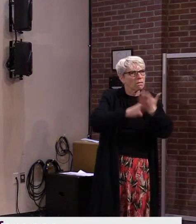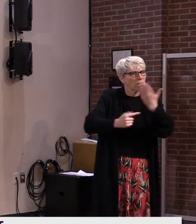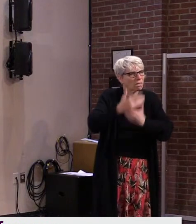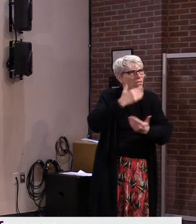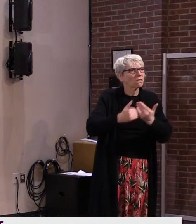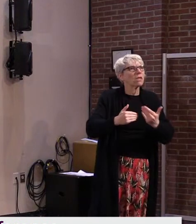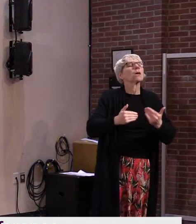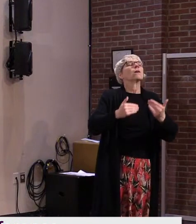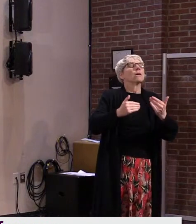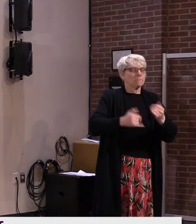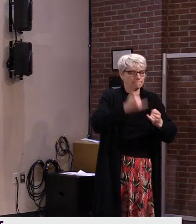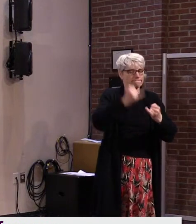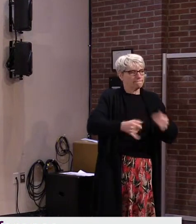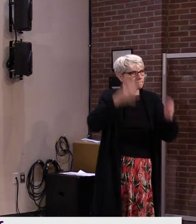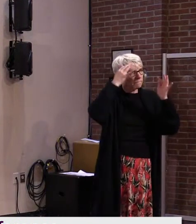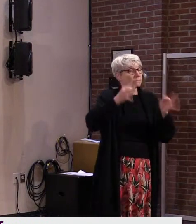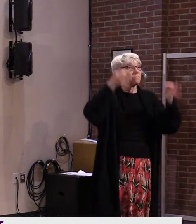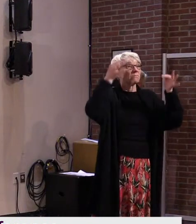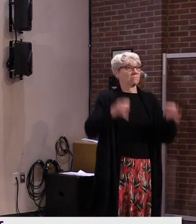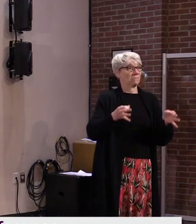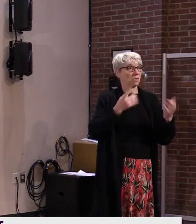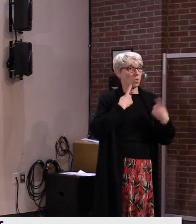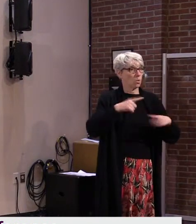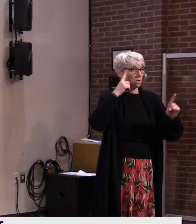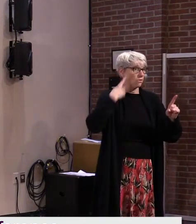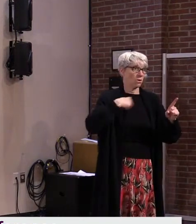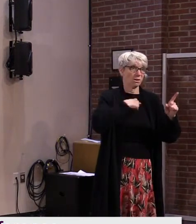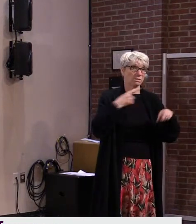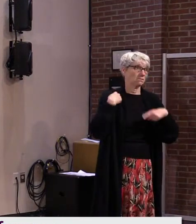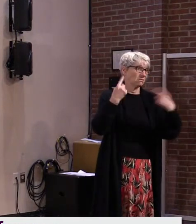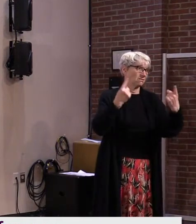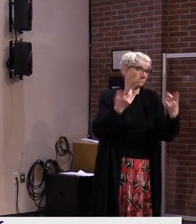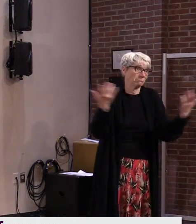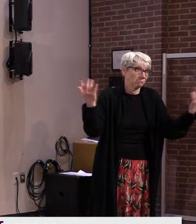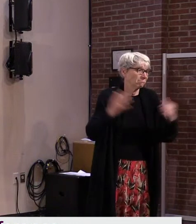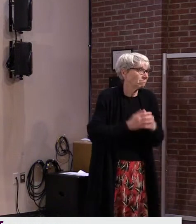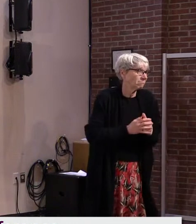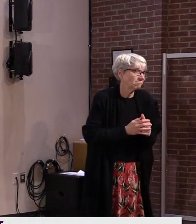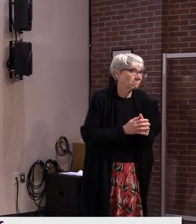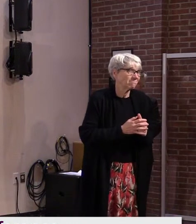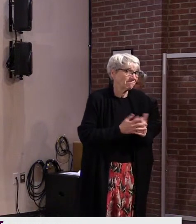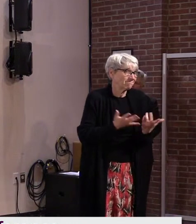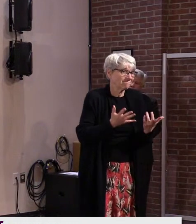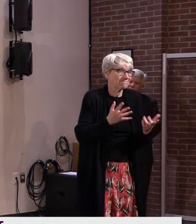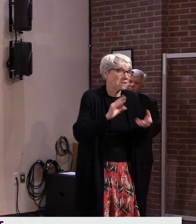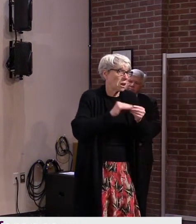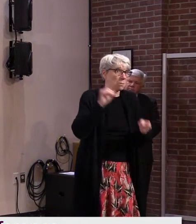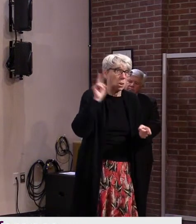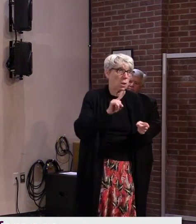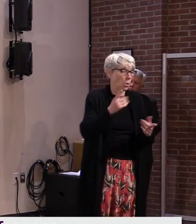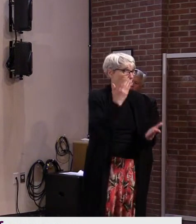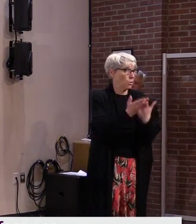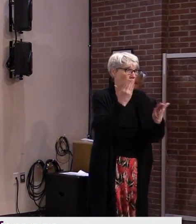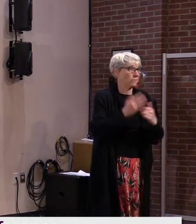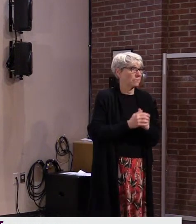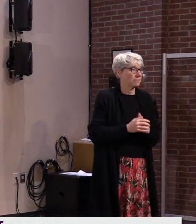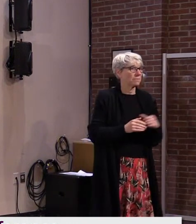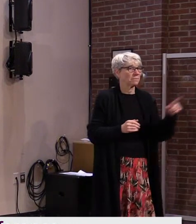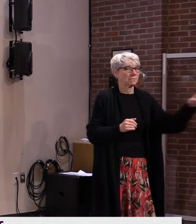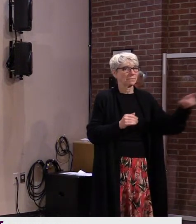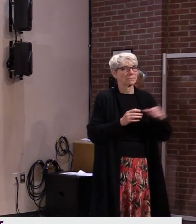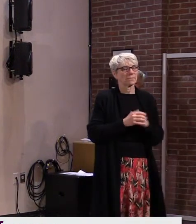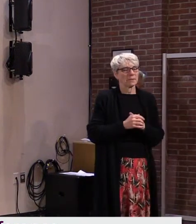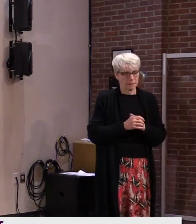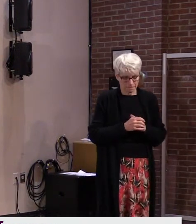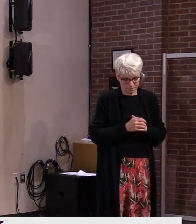we come to has worked best for us, and we've been able to do this successfully. It does seem as though absent some